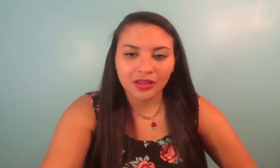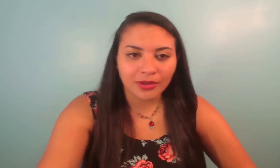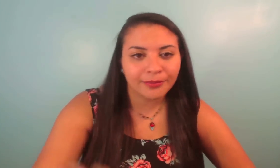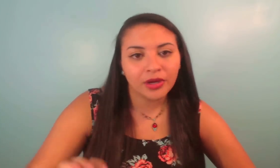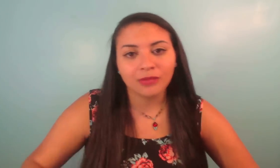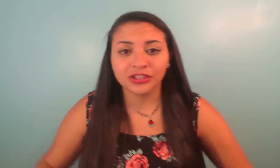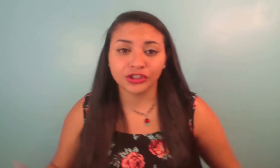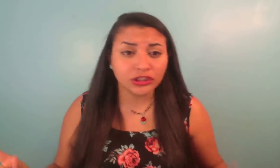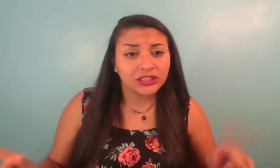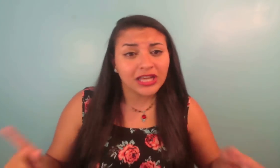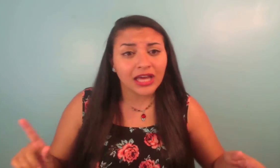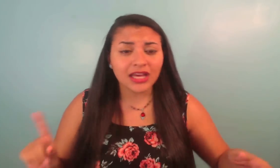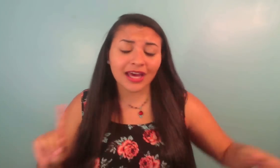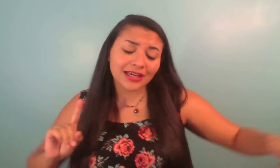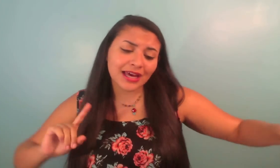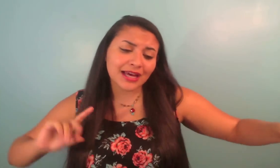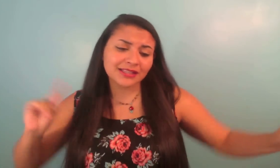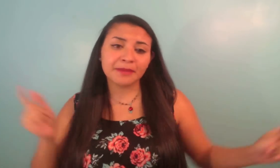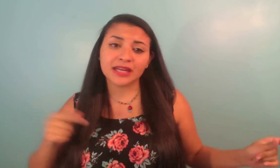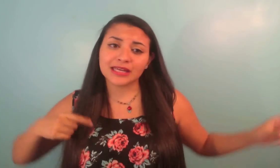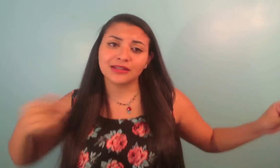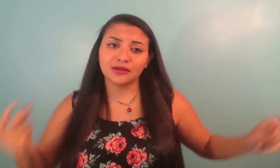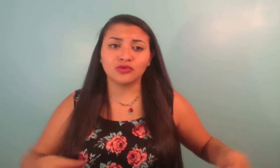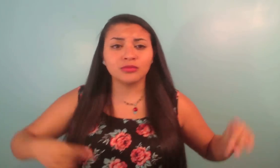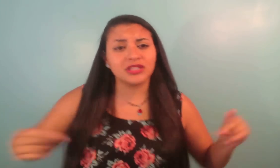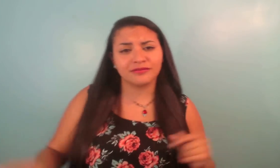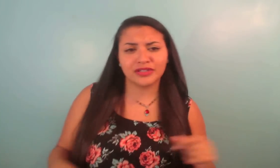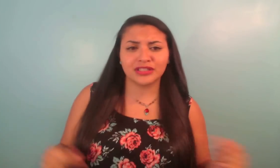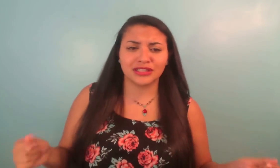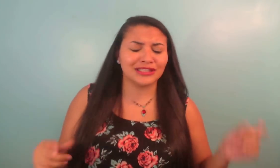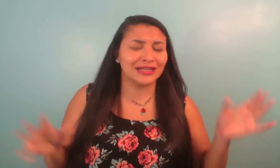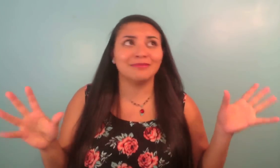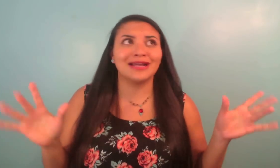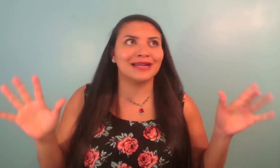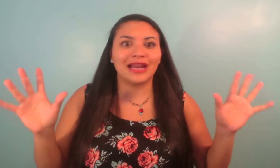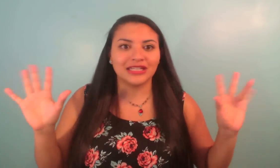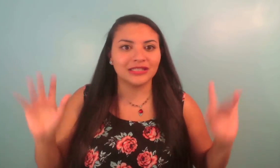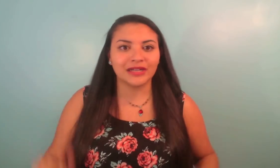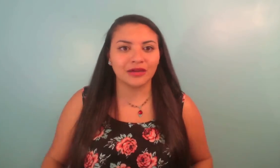but I probably should not. I got somebody at home, and if I stay, I might not live alone.